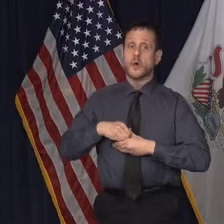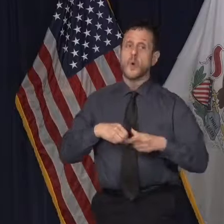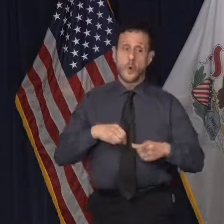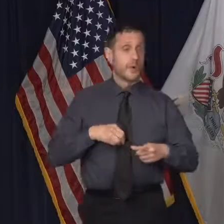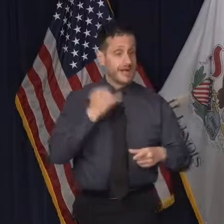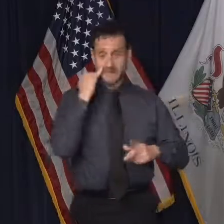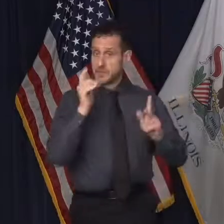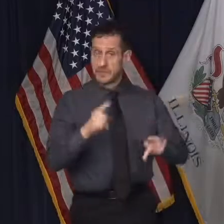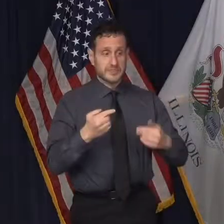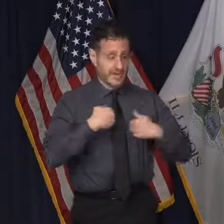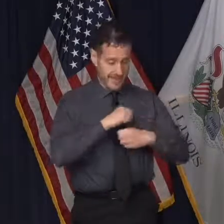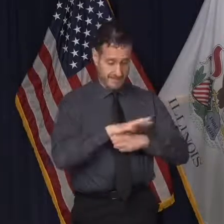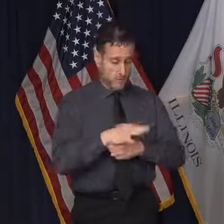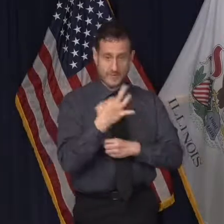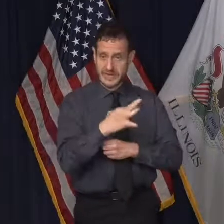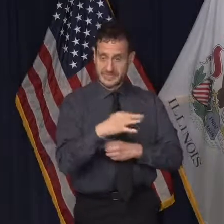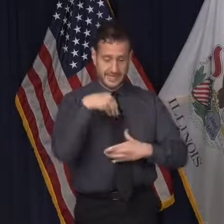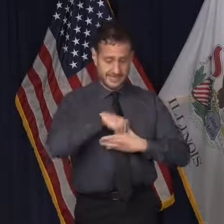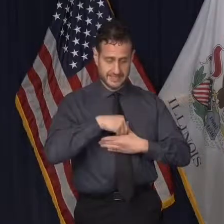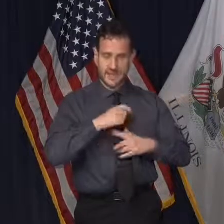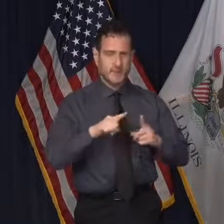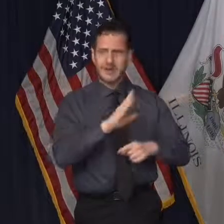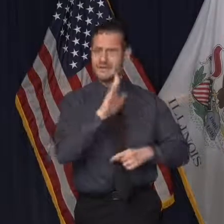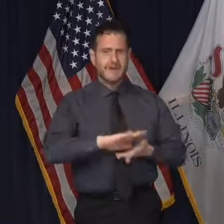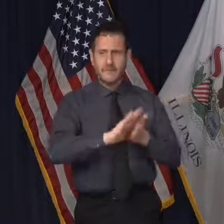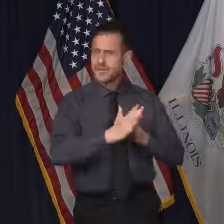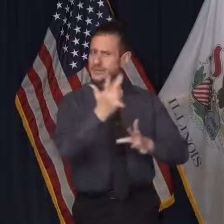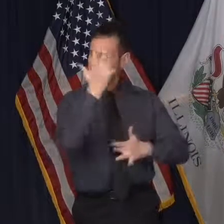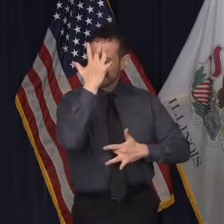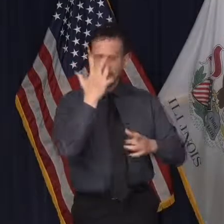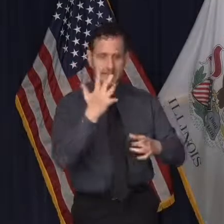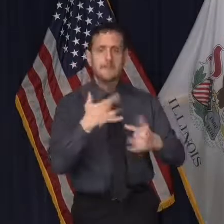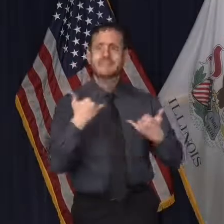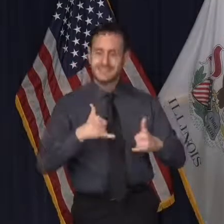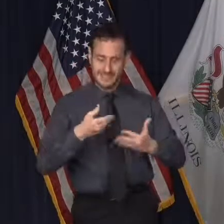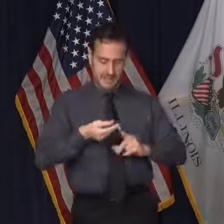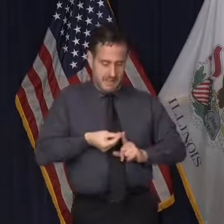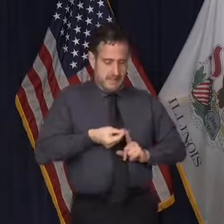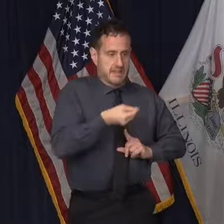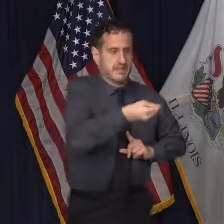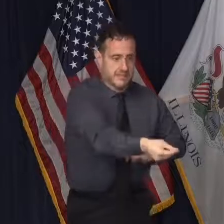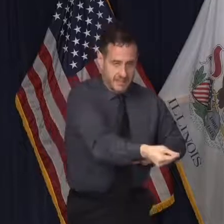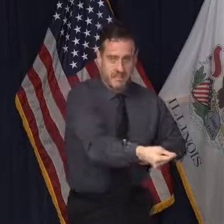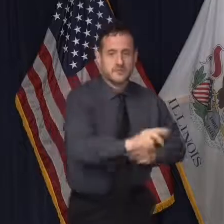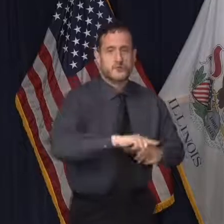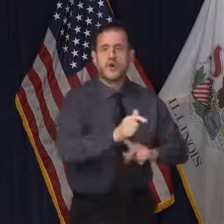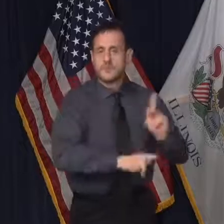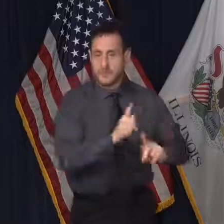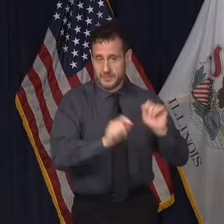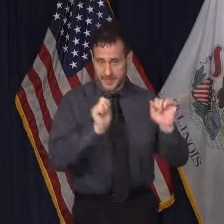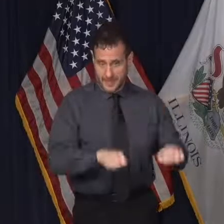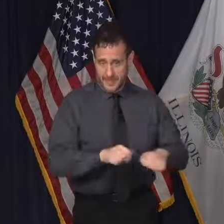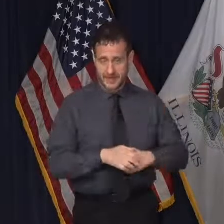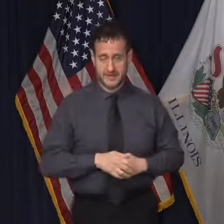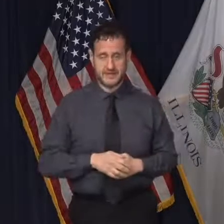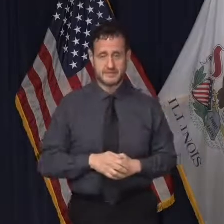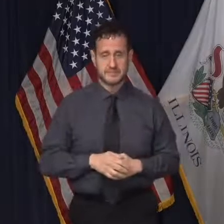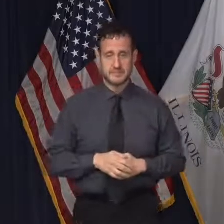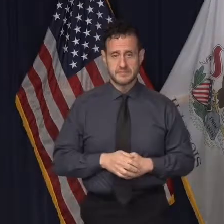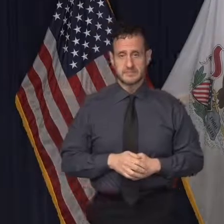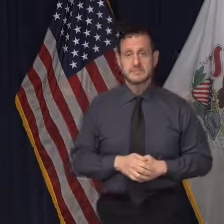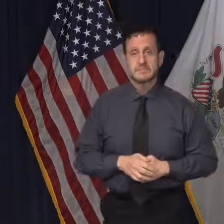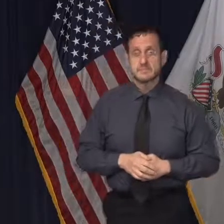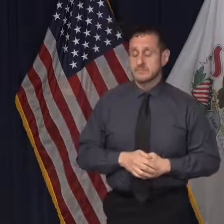throughout. Studies have shown that the viral load actually peaks in the days before any